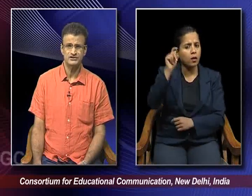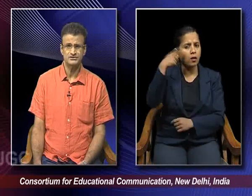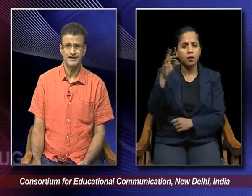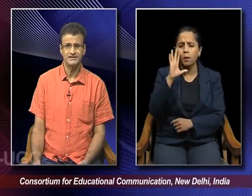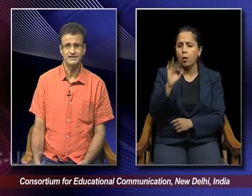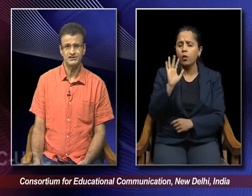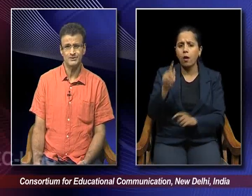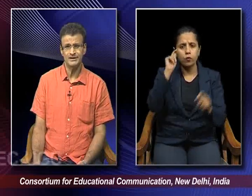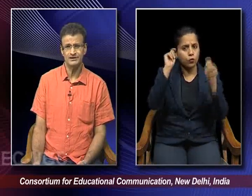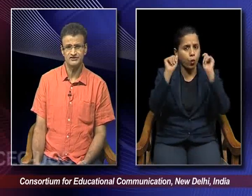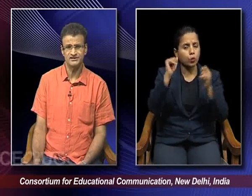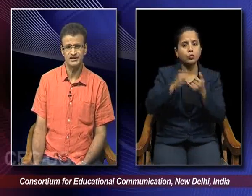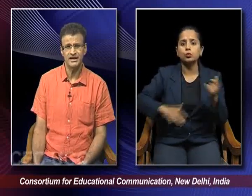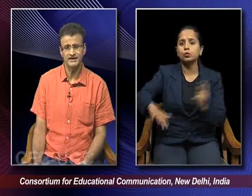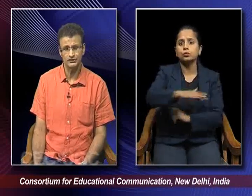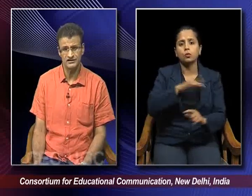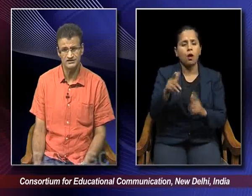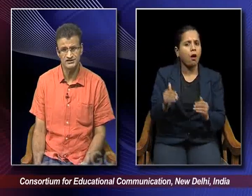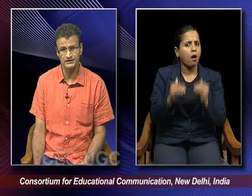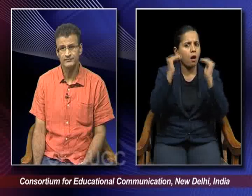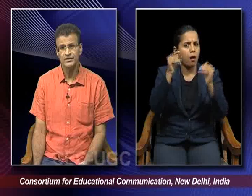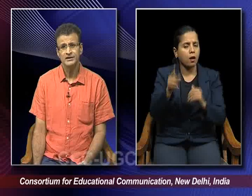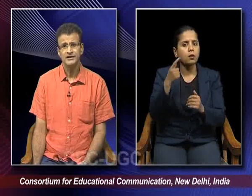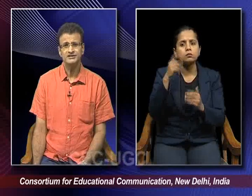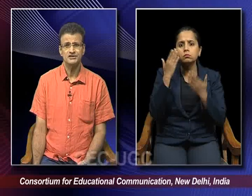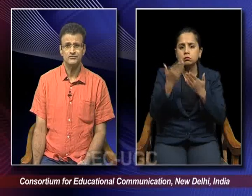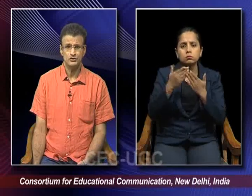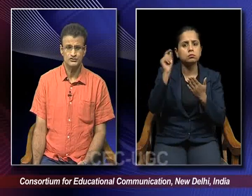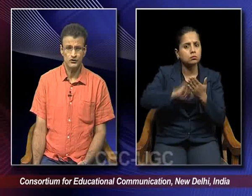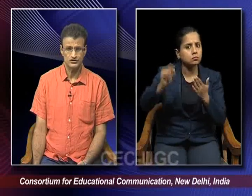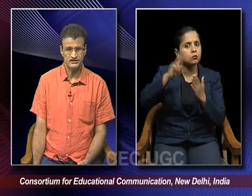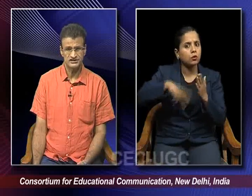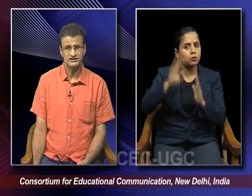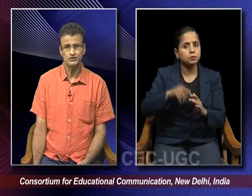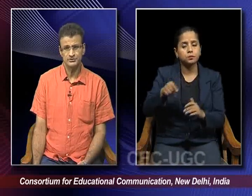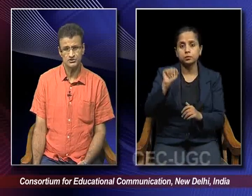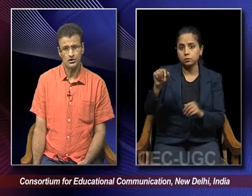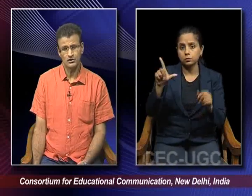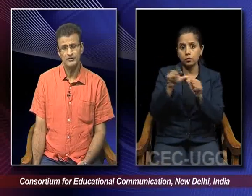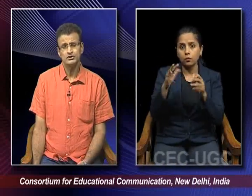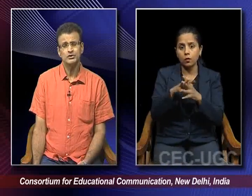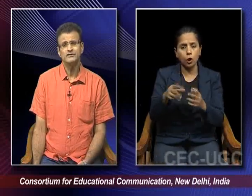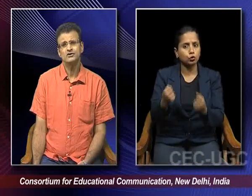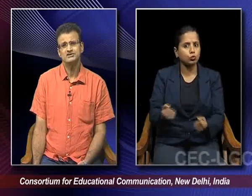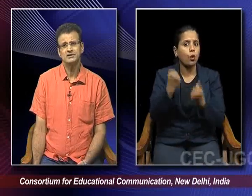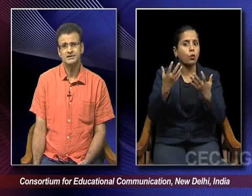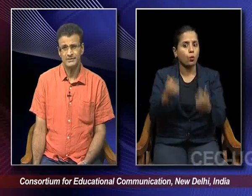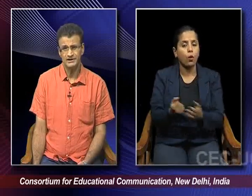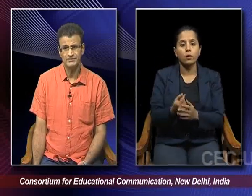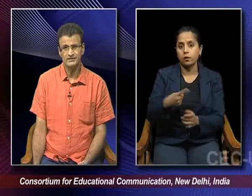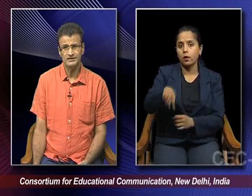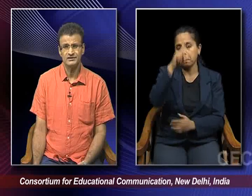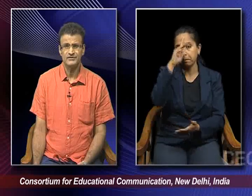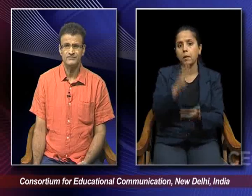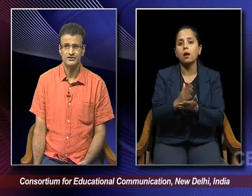in the society as well, and with such a high rate of literacy, its influence was destined to be strong. So he was a